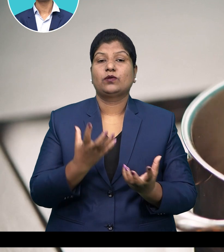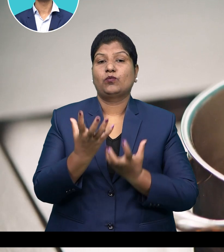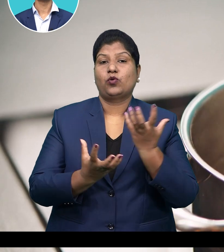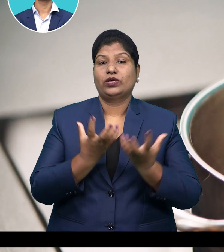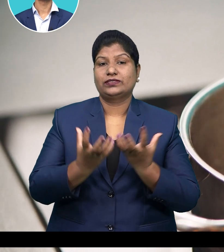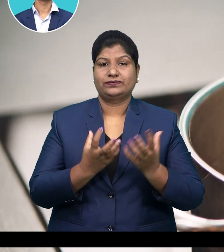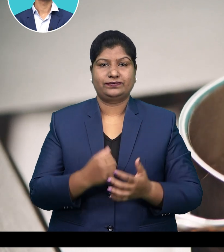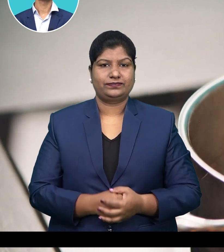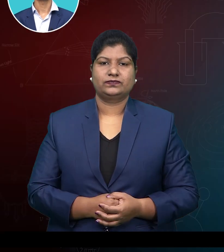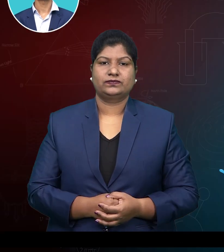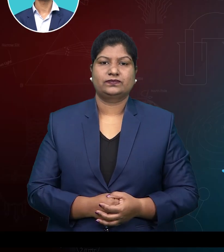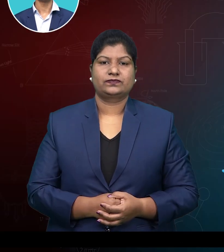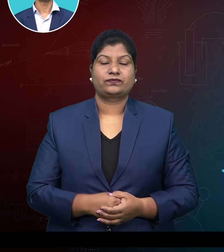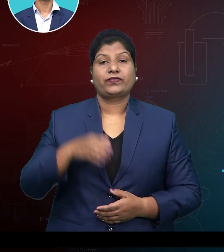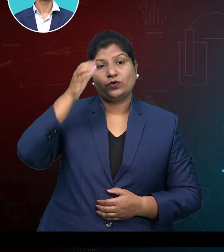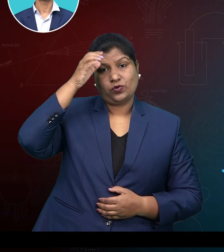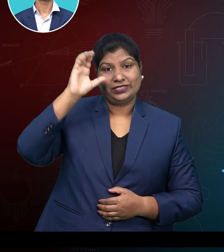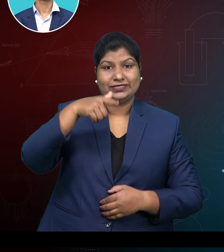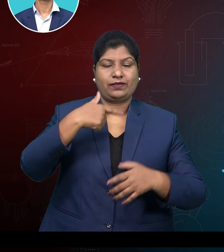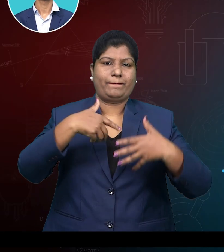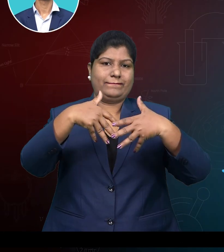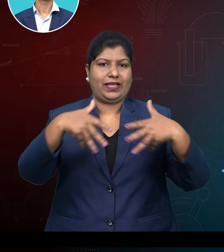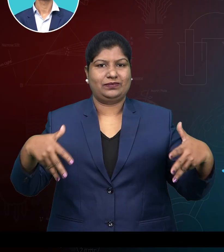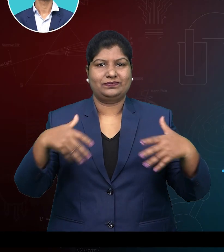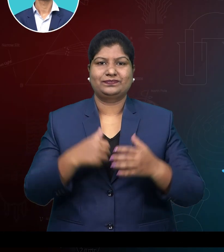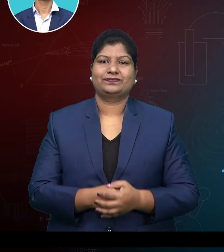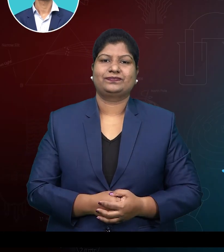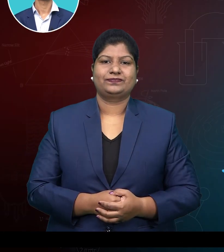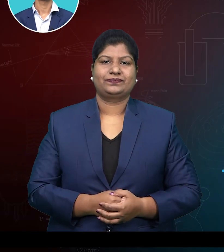boiling, concept map.